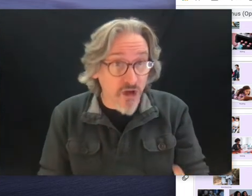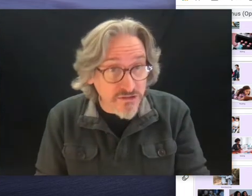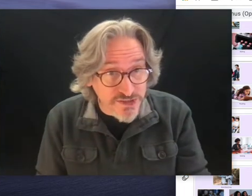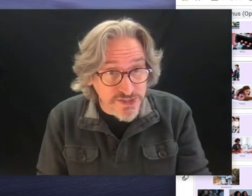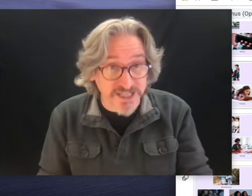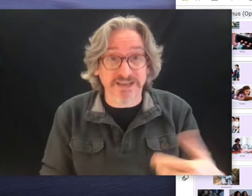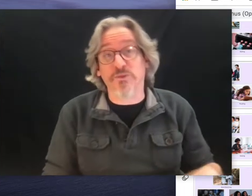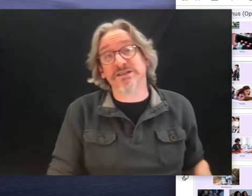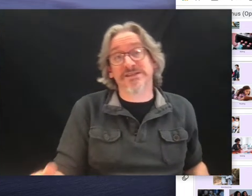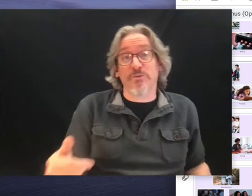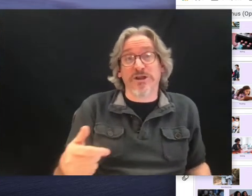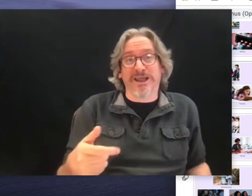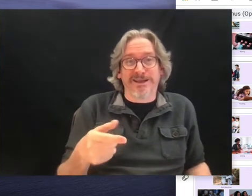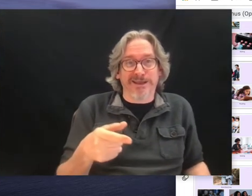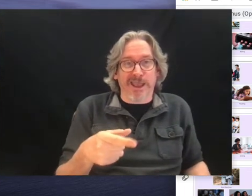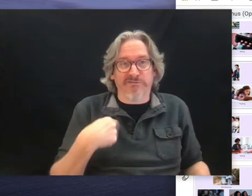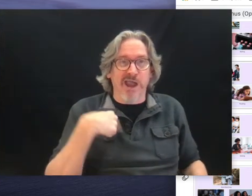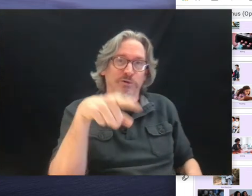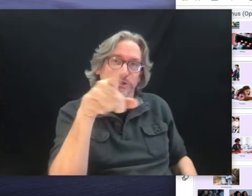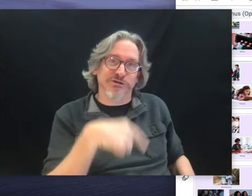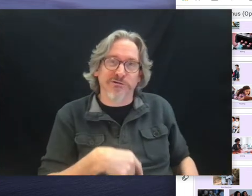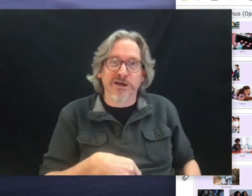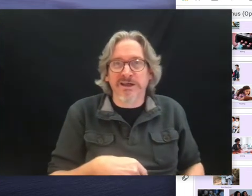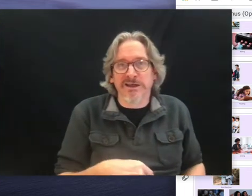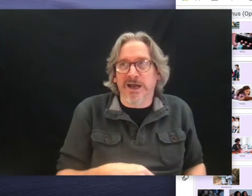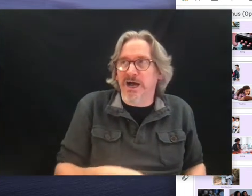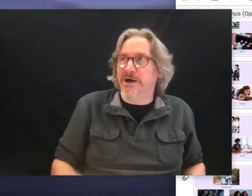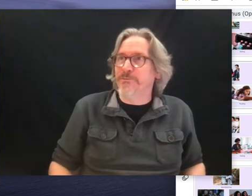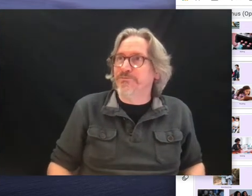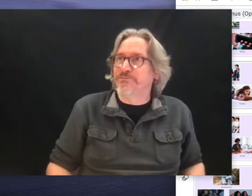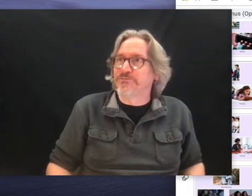You'll also see it when someone, like, if I were to